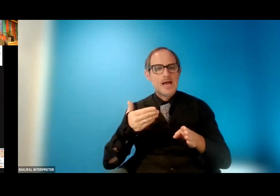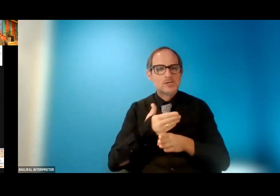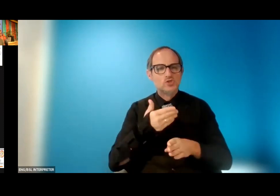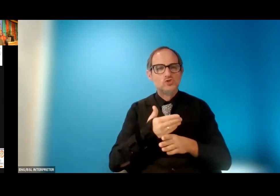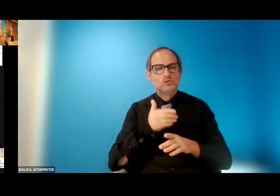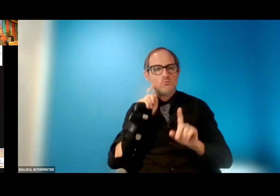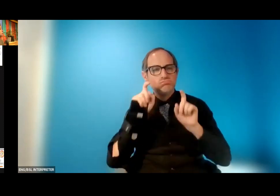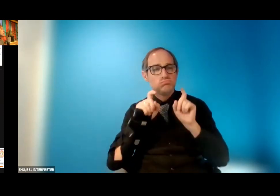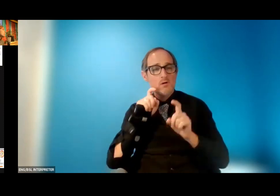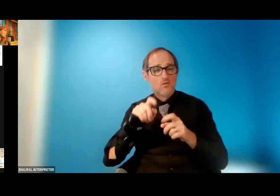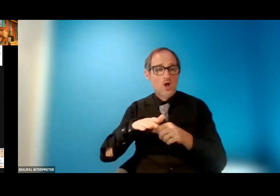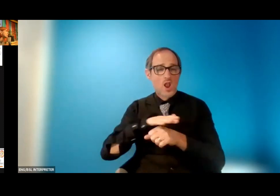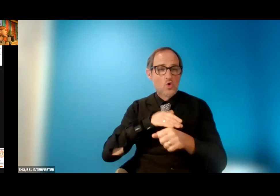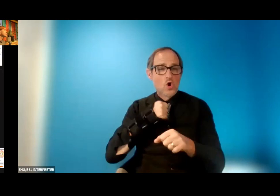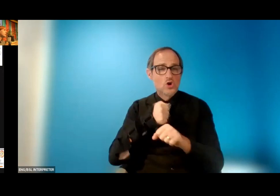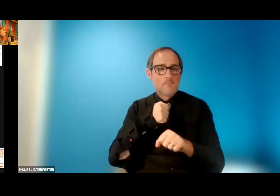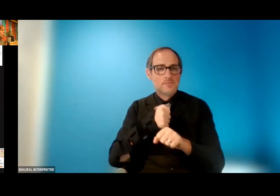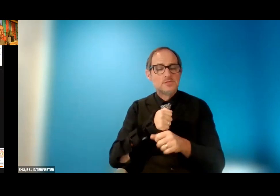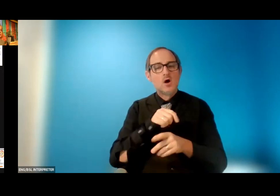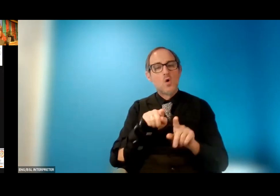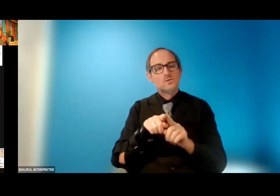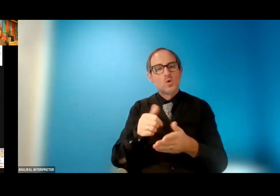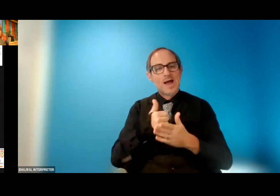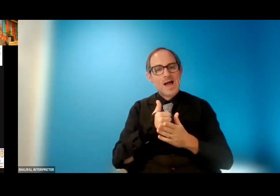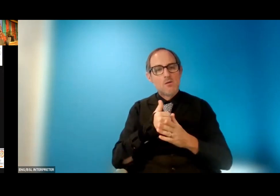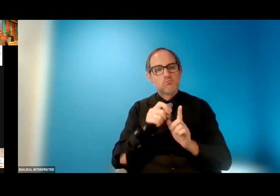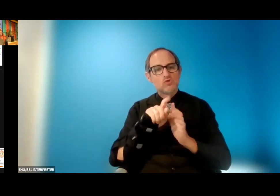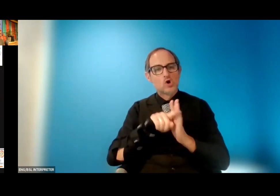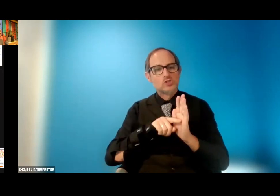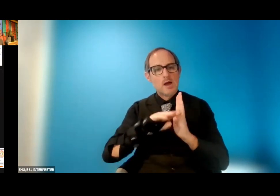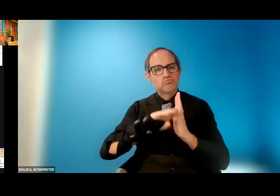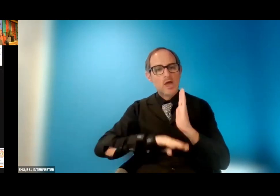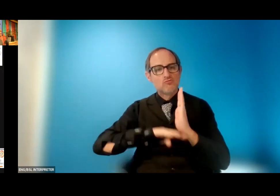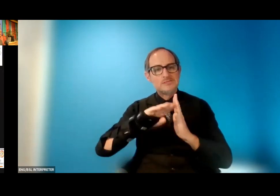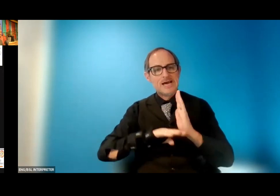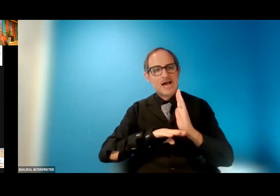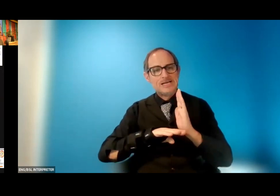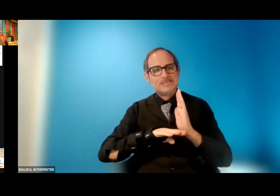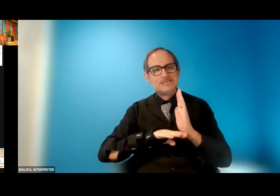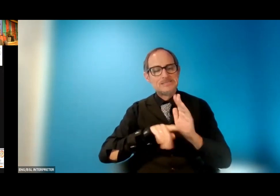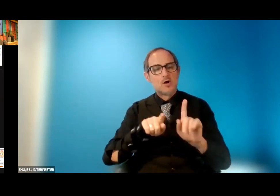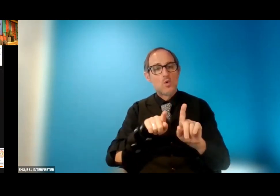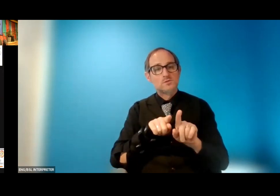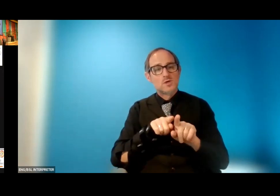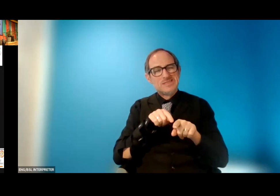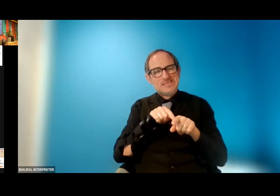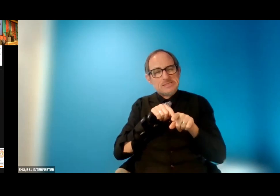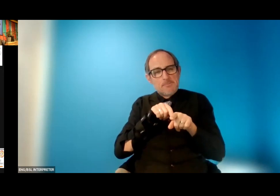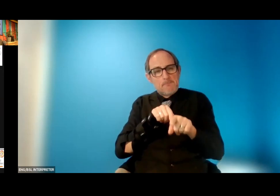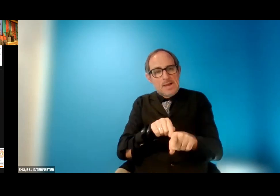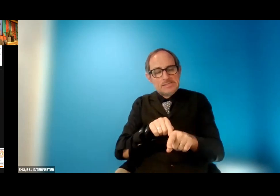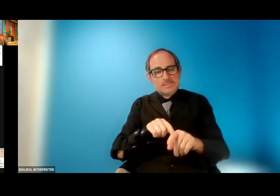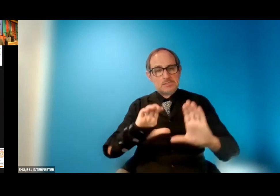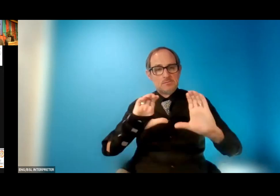the allocation of budget, prioritizing projects based on where and how the city is really needing